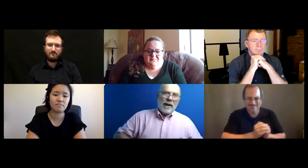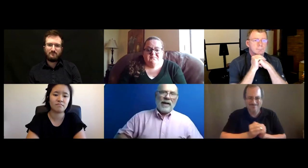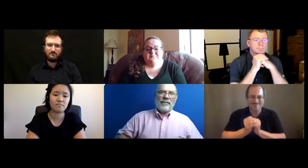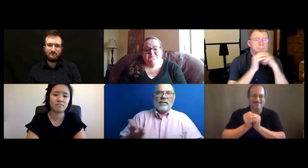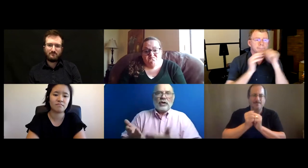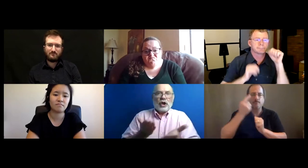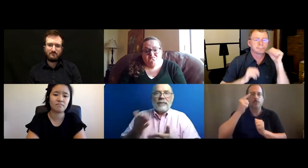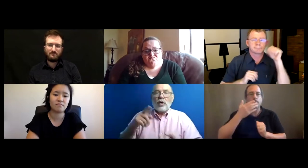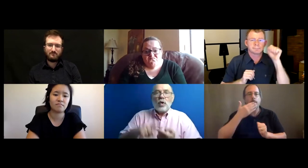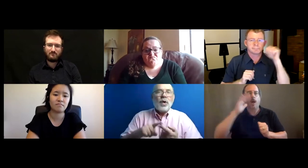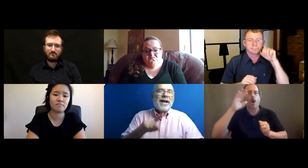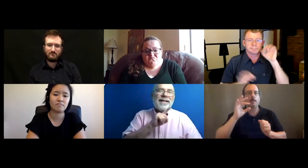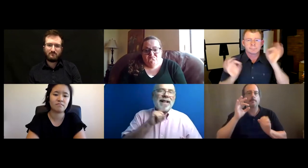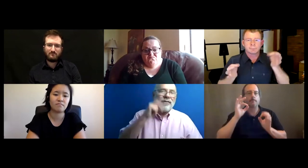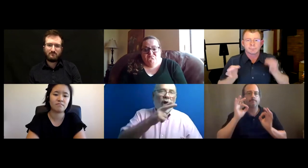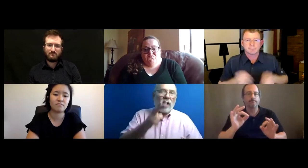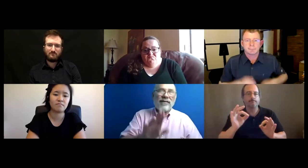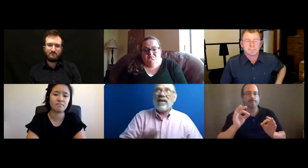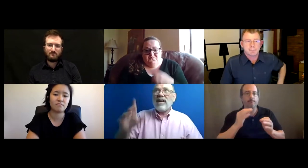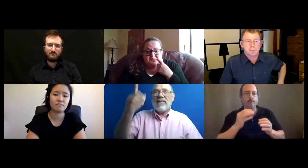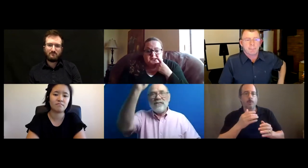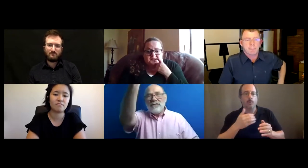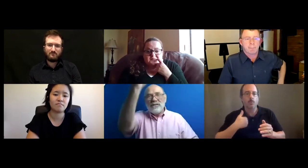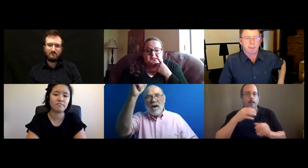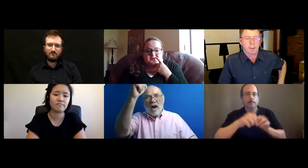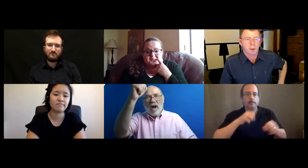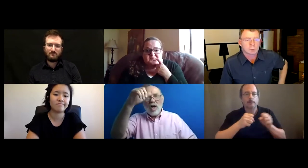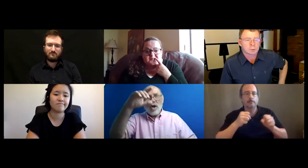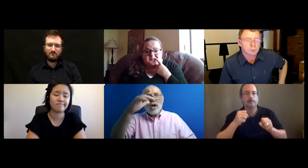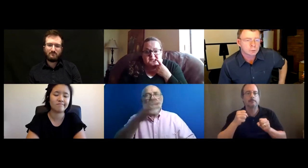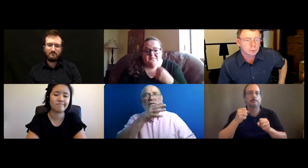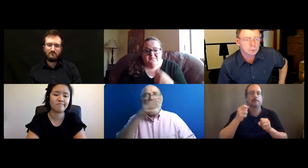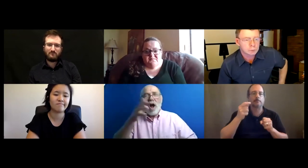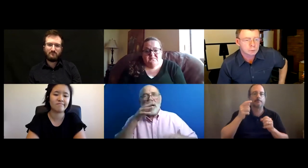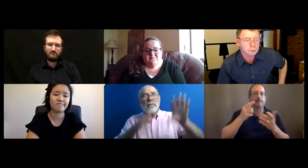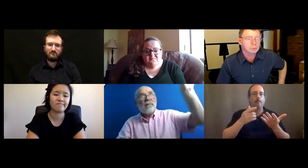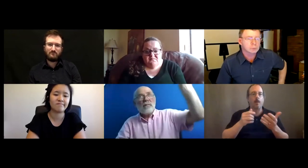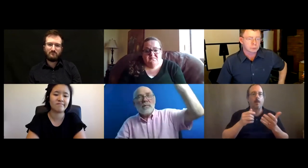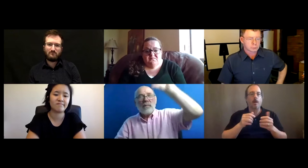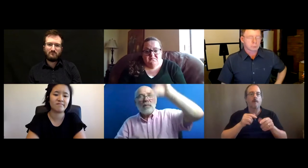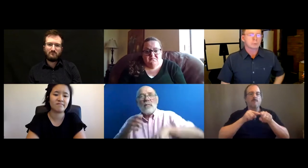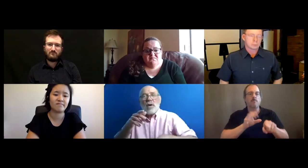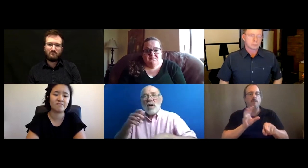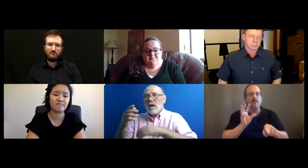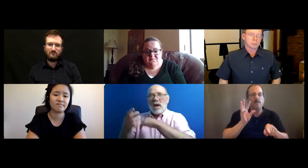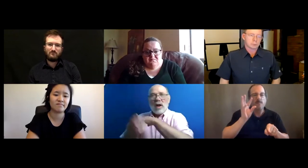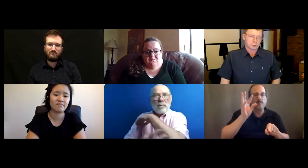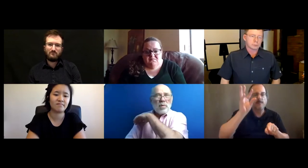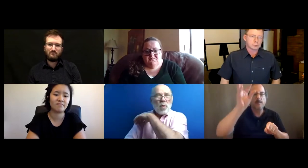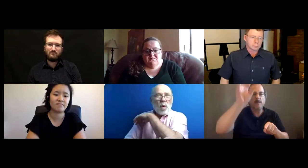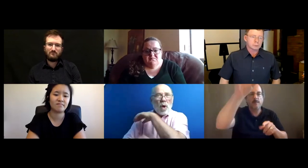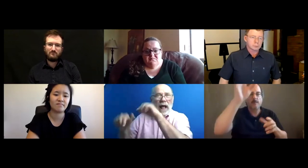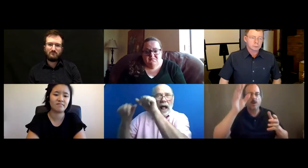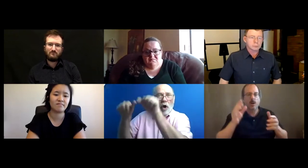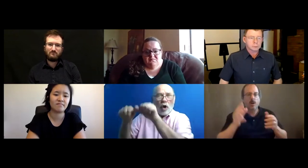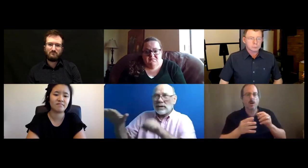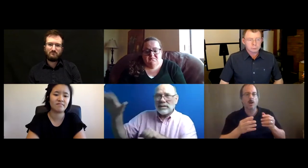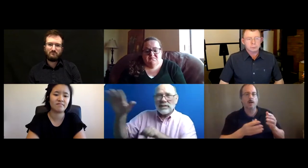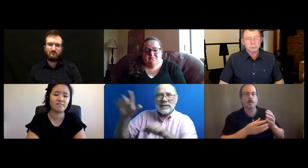working together to pool their resources for the best interest of our deaf and hard of hearing individuals, some who are coming from